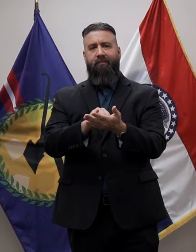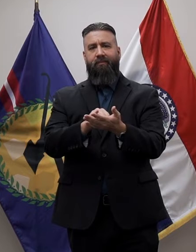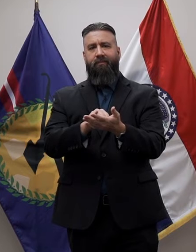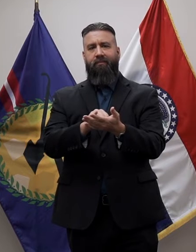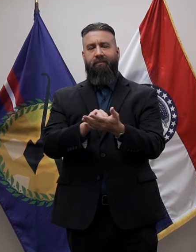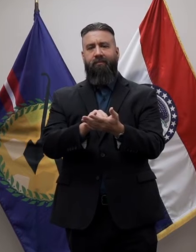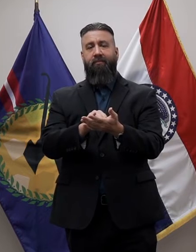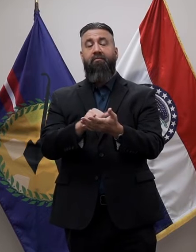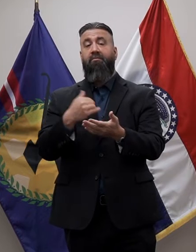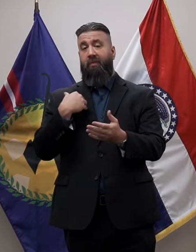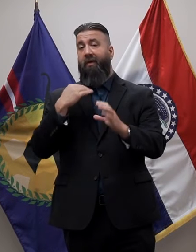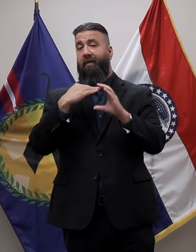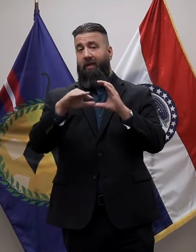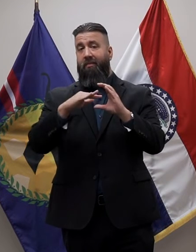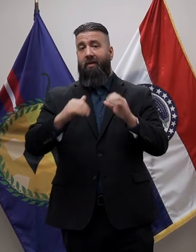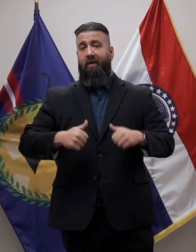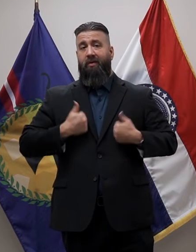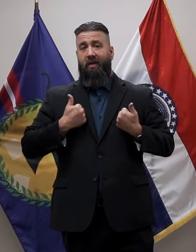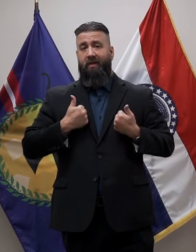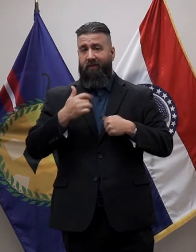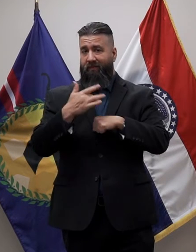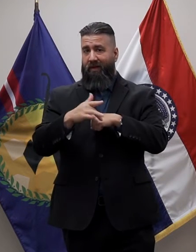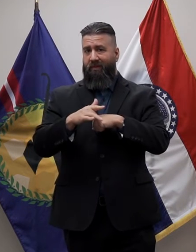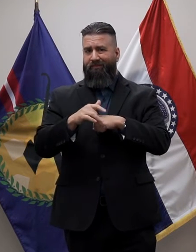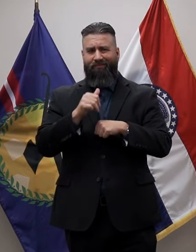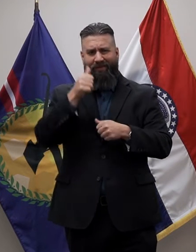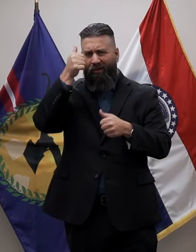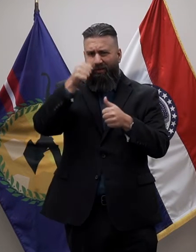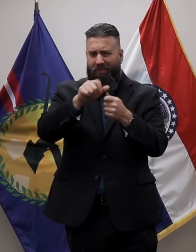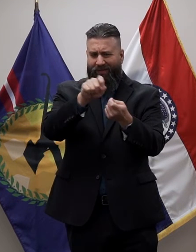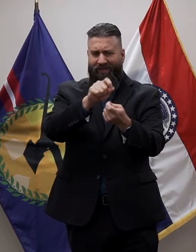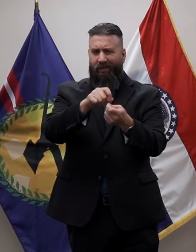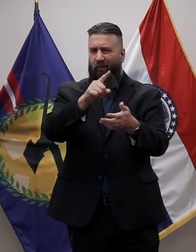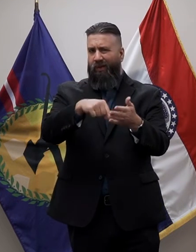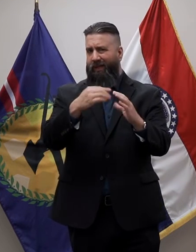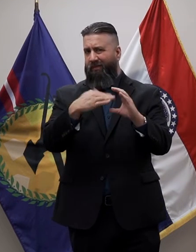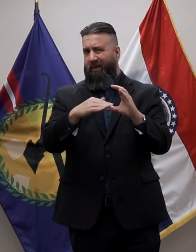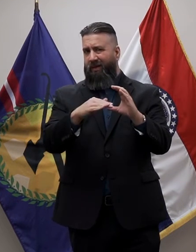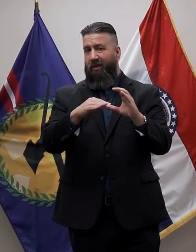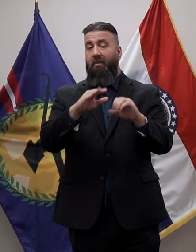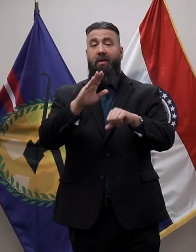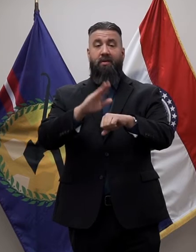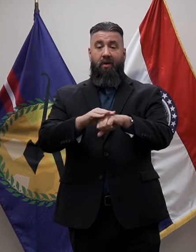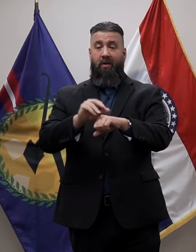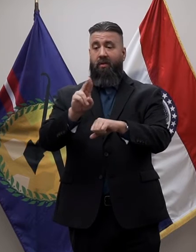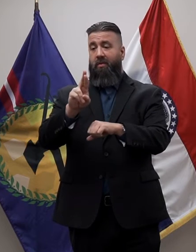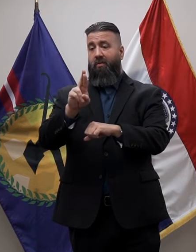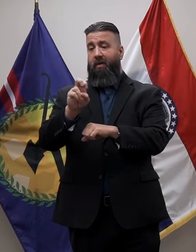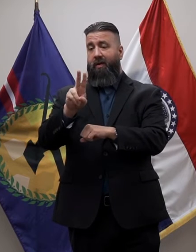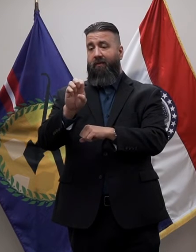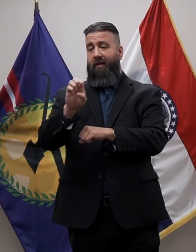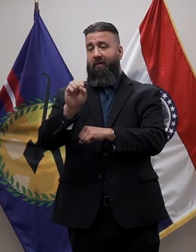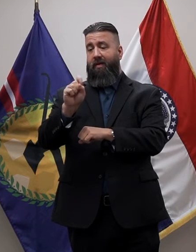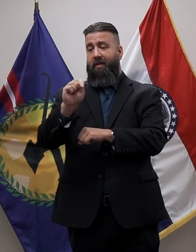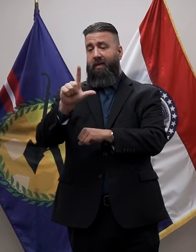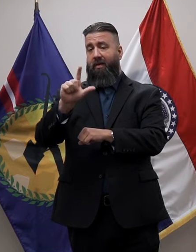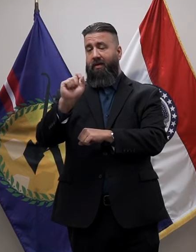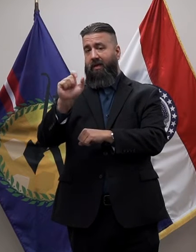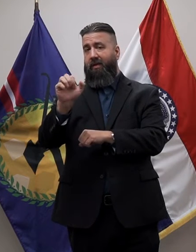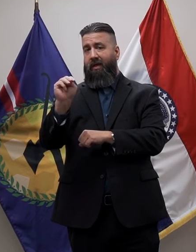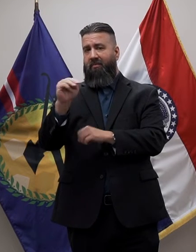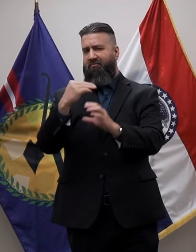have an email address that's available. I don't remember that off the top of my head, but it's on our website at revivestl.com. We are interested